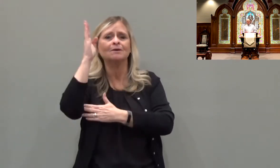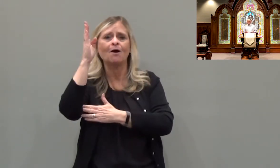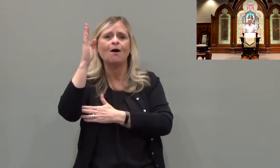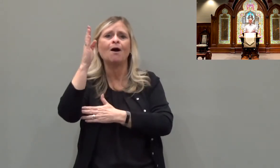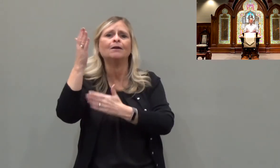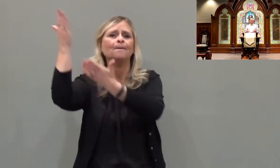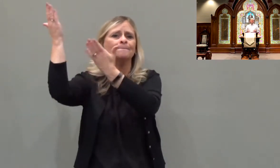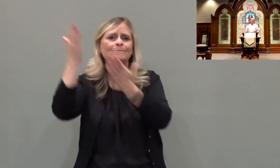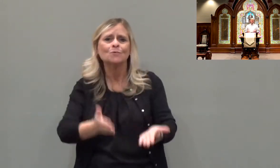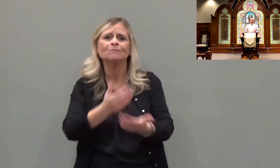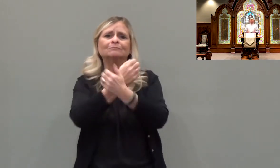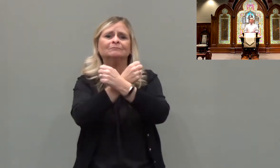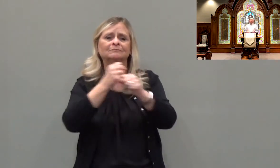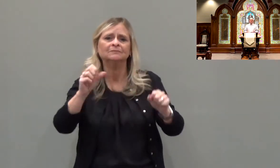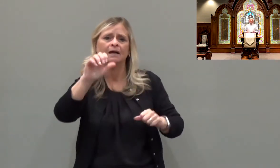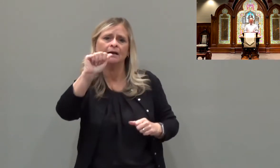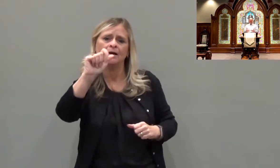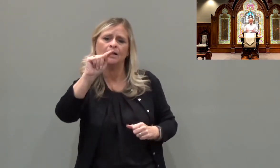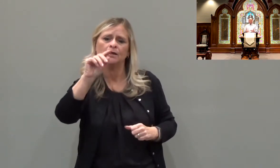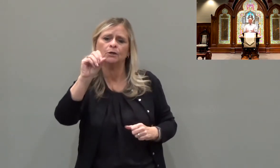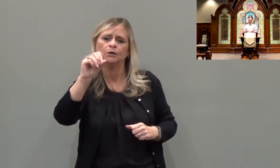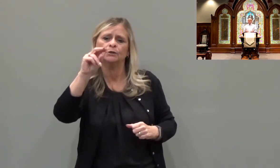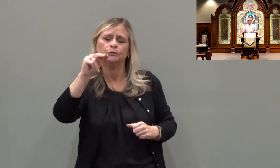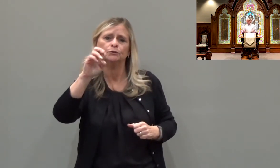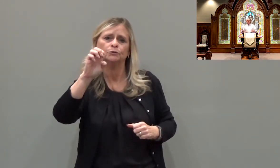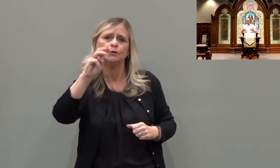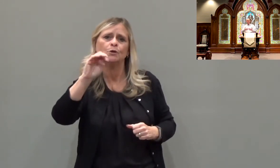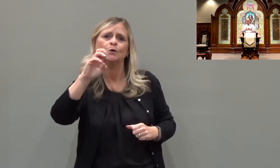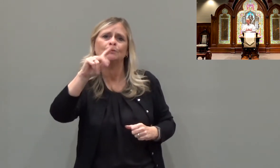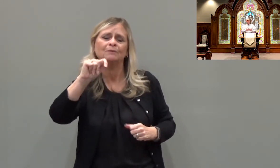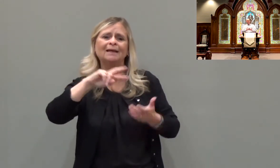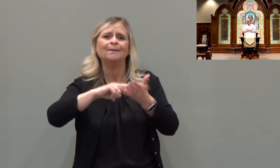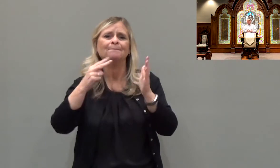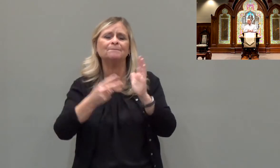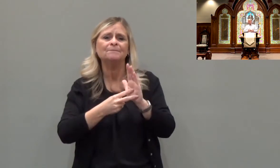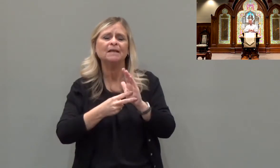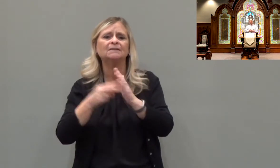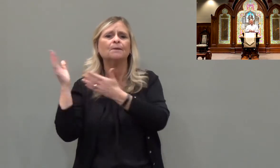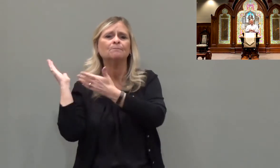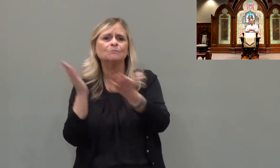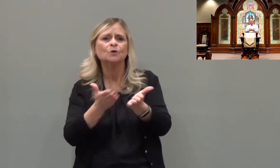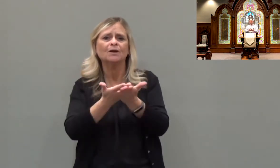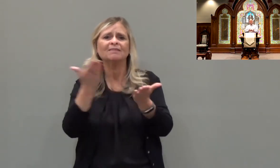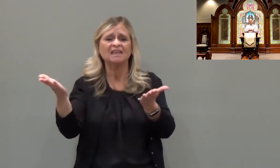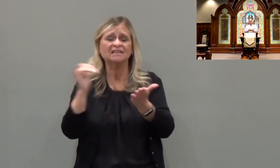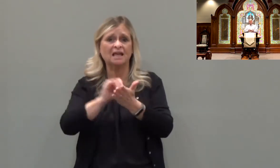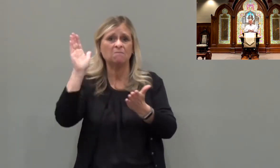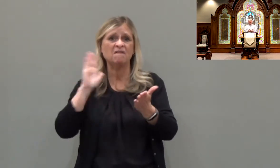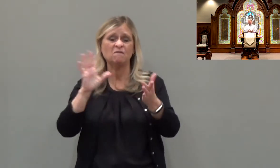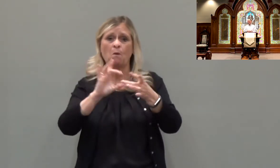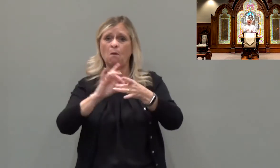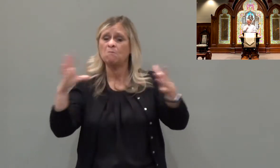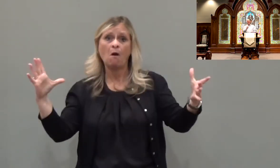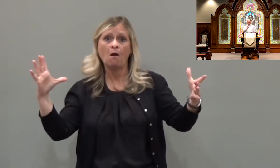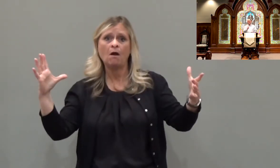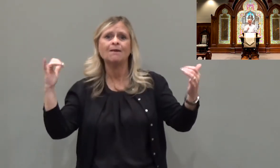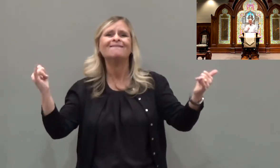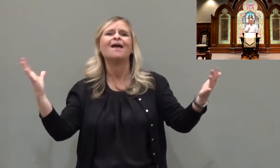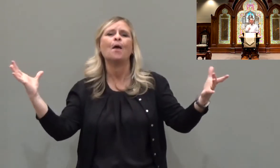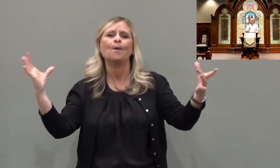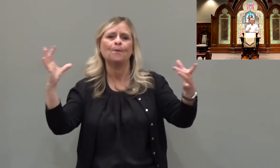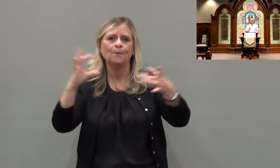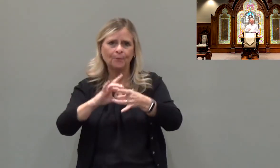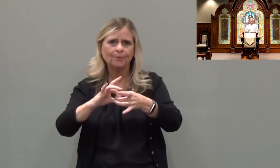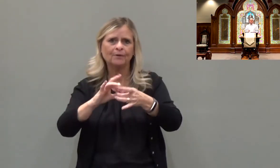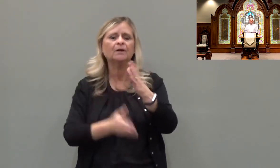atonement. And if you think about the word atonement, at-one-ment, bringing things that are apart together again, God has